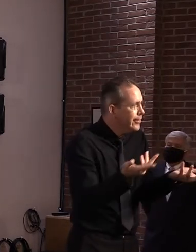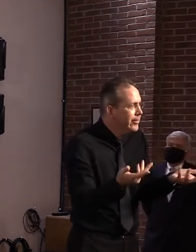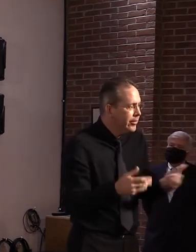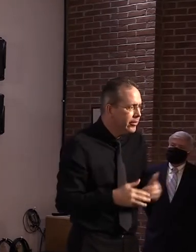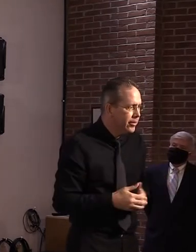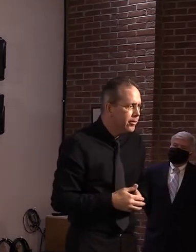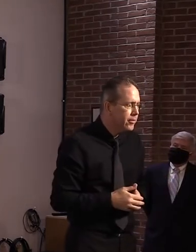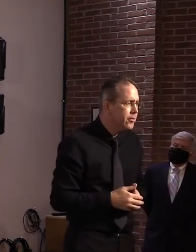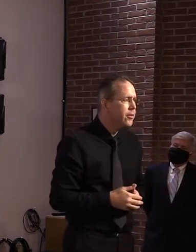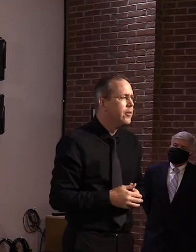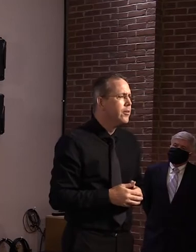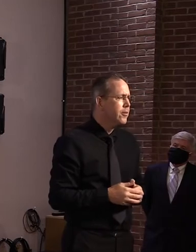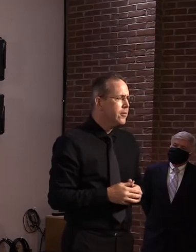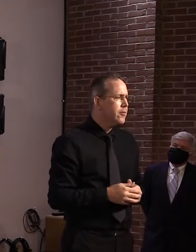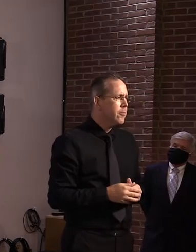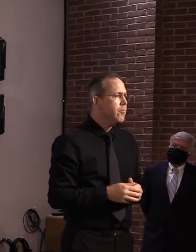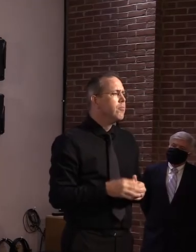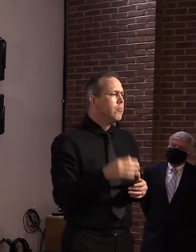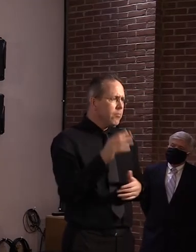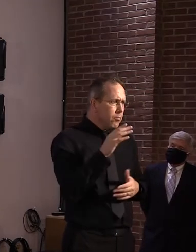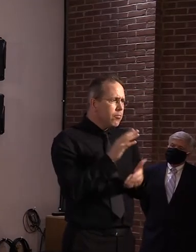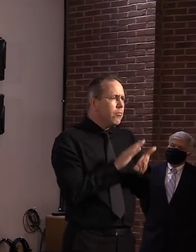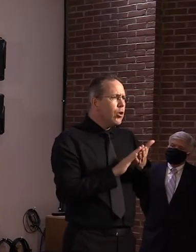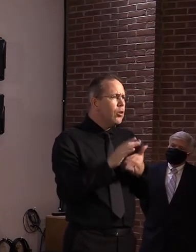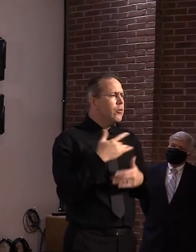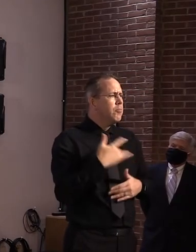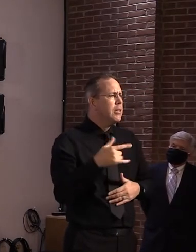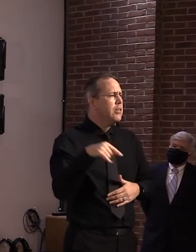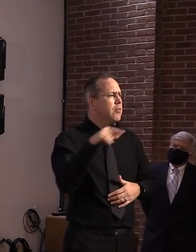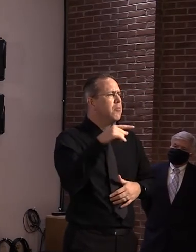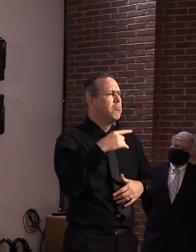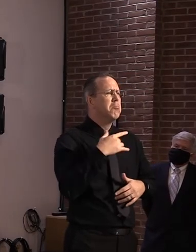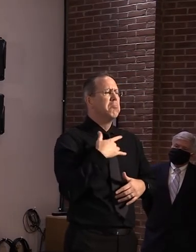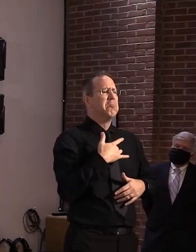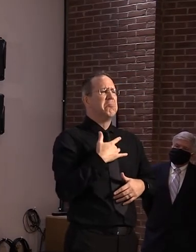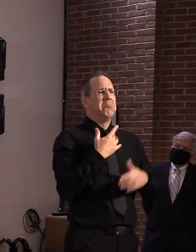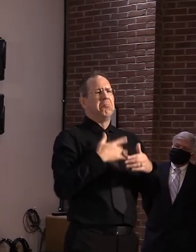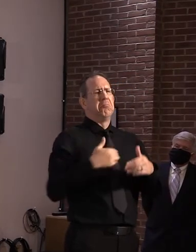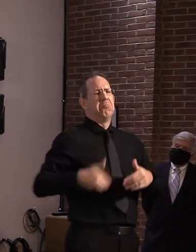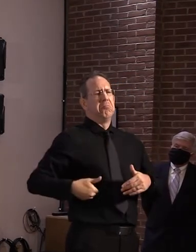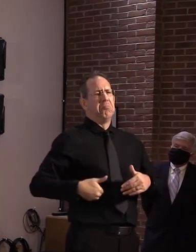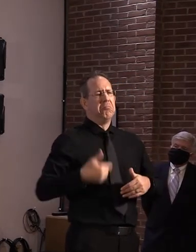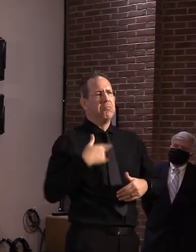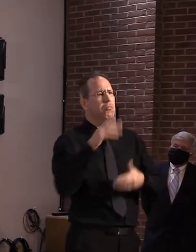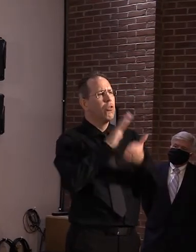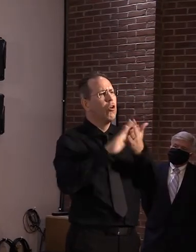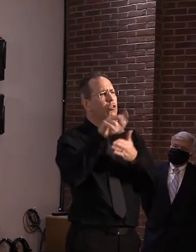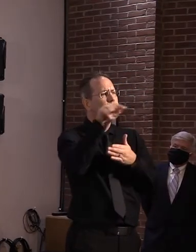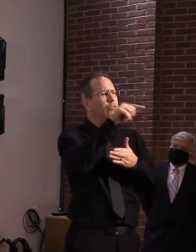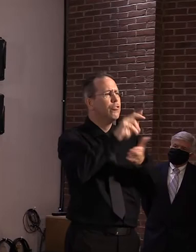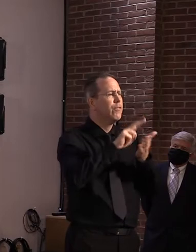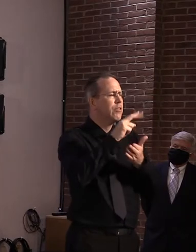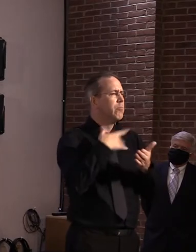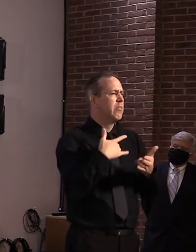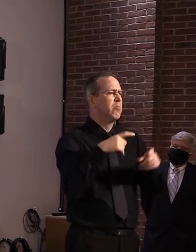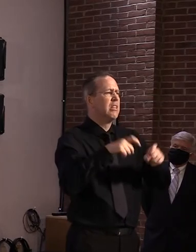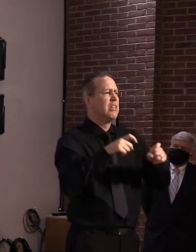for those colleges that want to do that, and if they want to do it at the frequency they want to do it at,